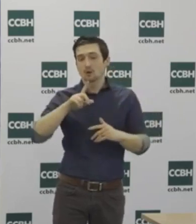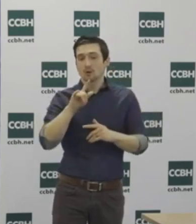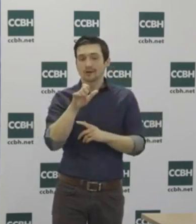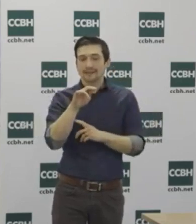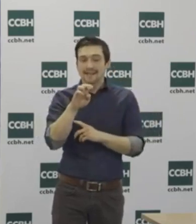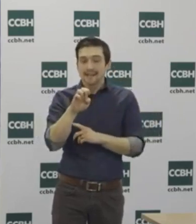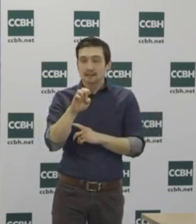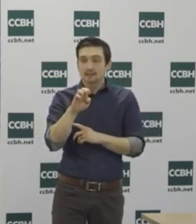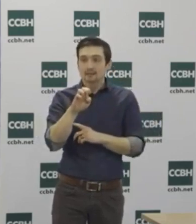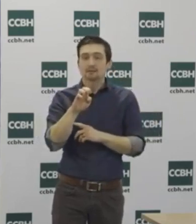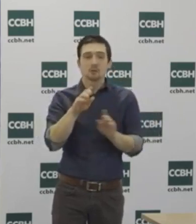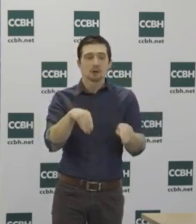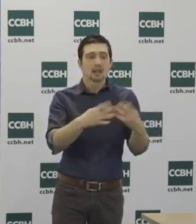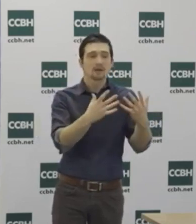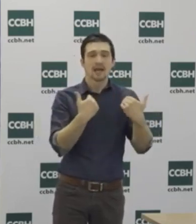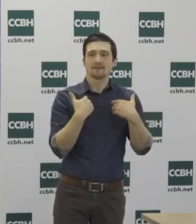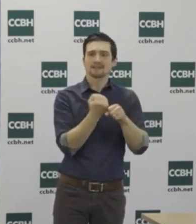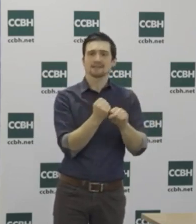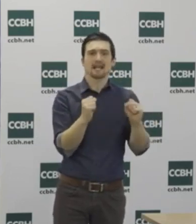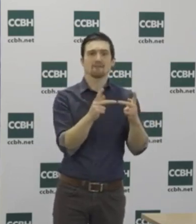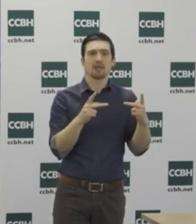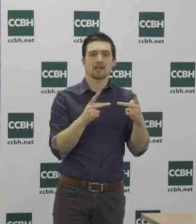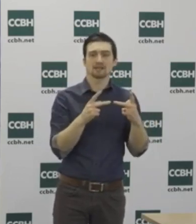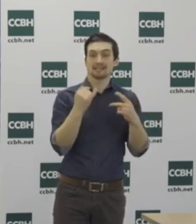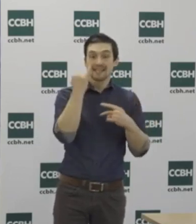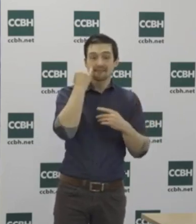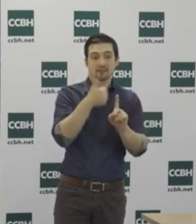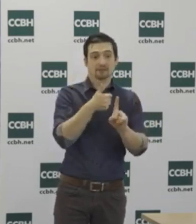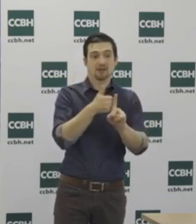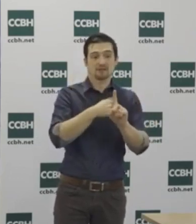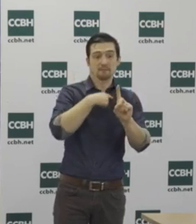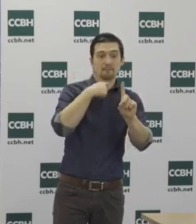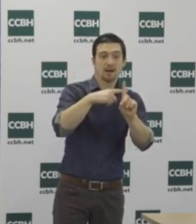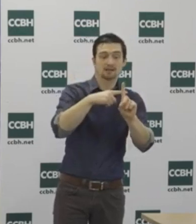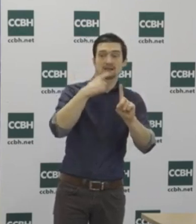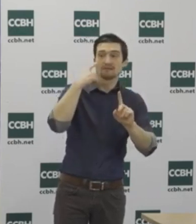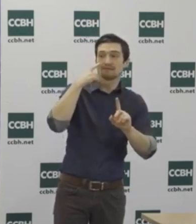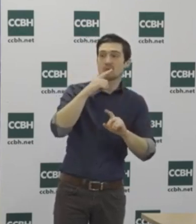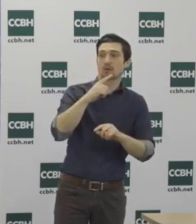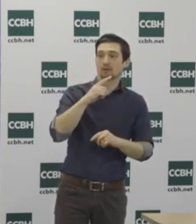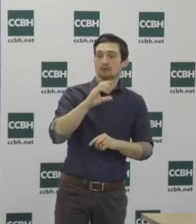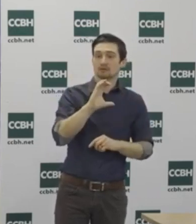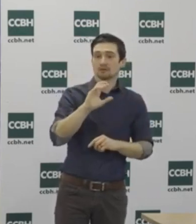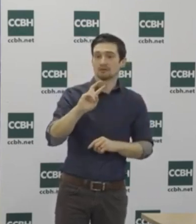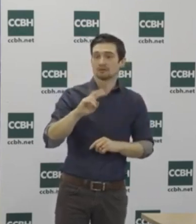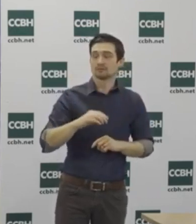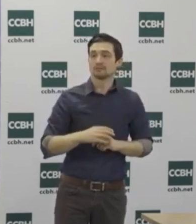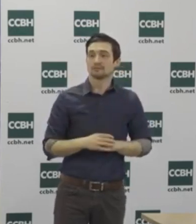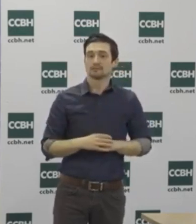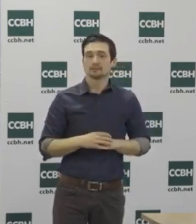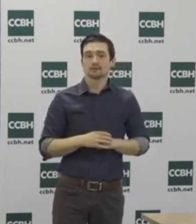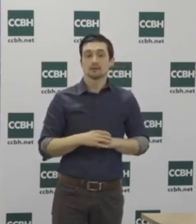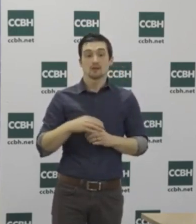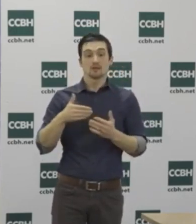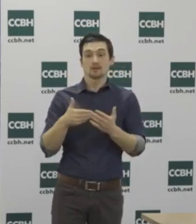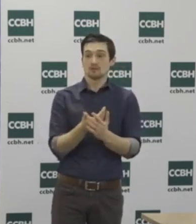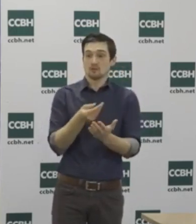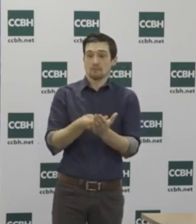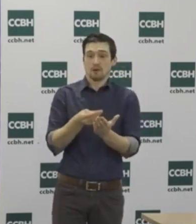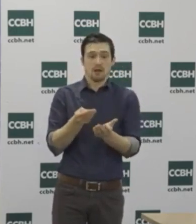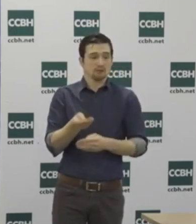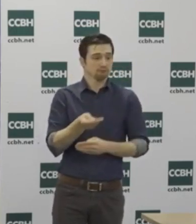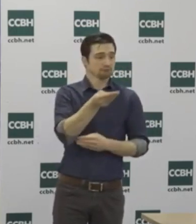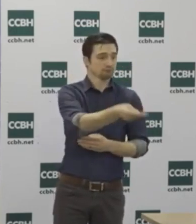positive for COVID. More than anything else, these funds will allow DVCAC to help their